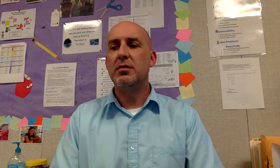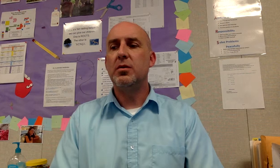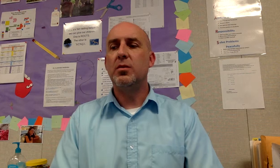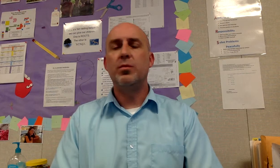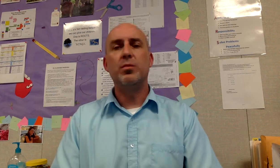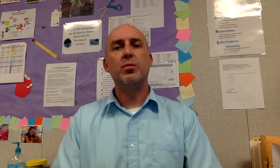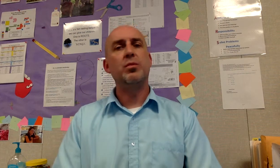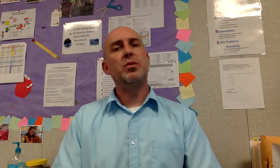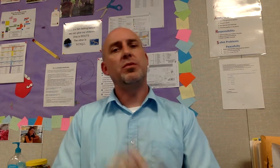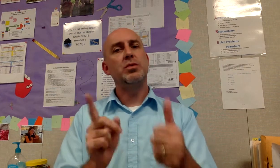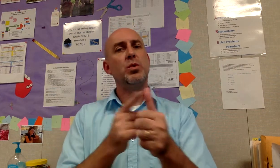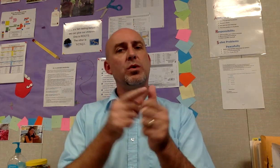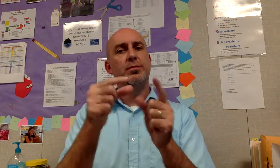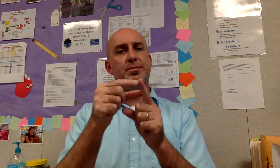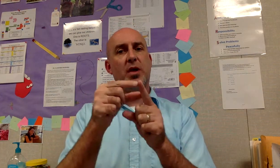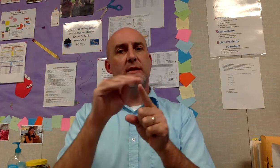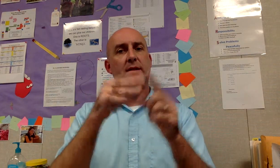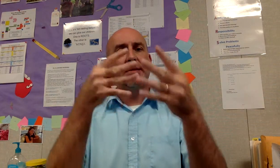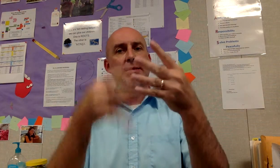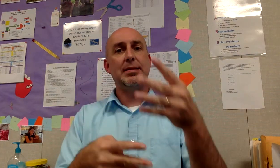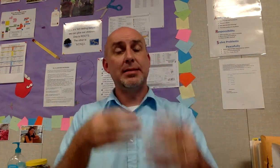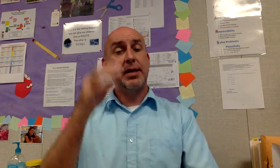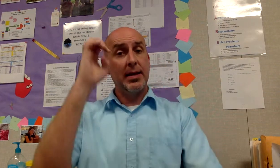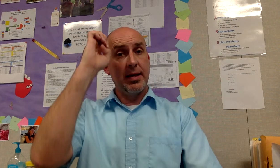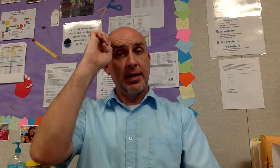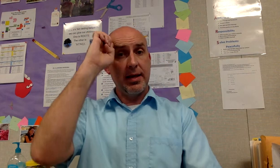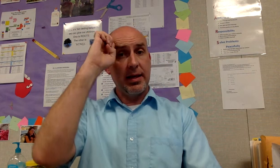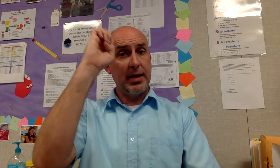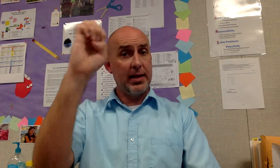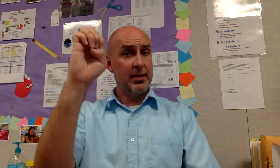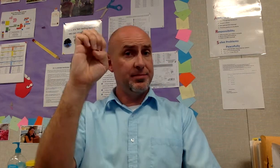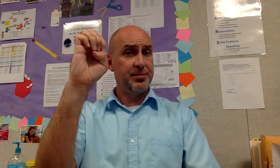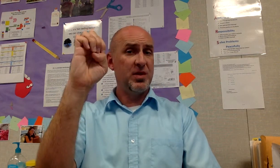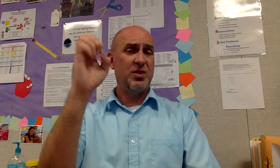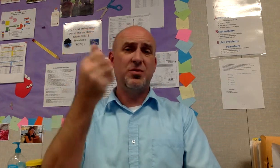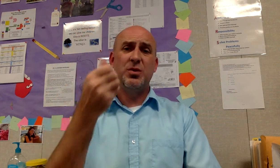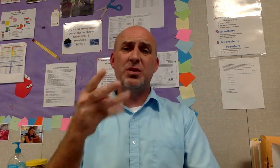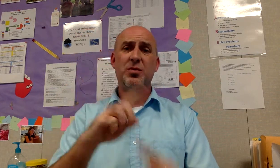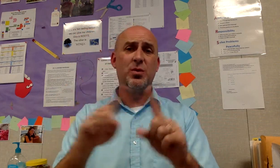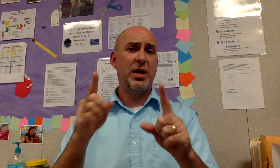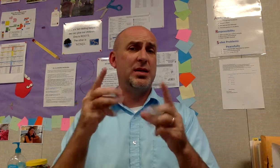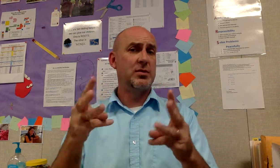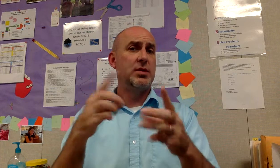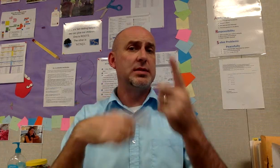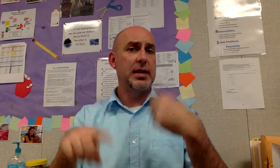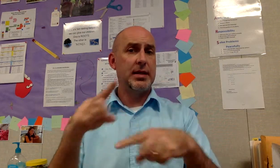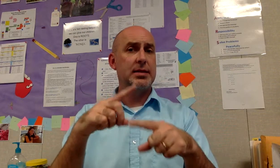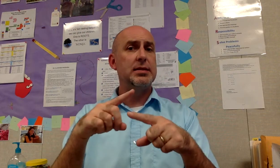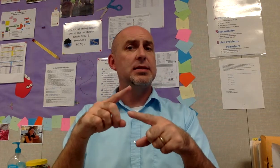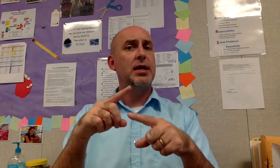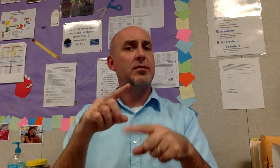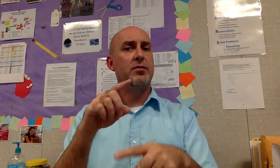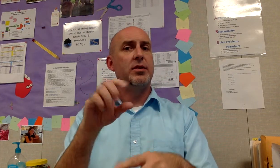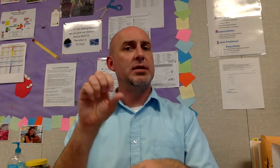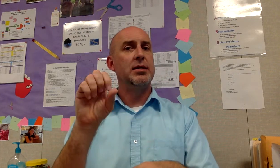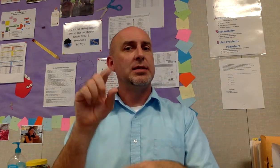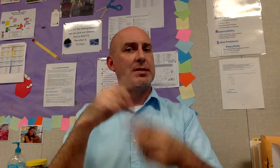So the first word on the list is he. There's a few different ways you can sign it. This is kind of a very